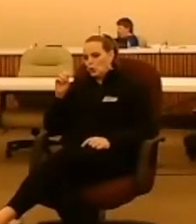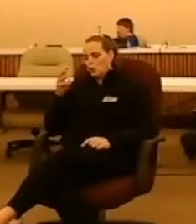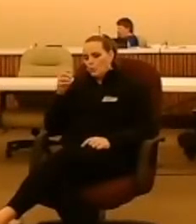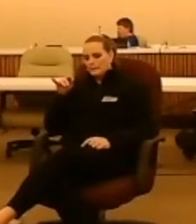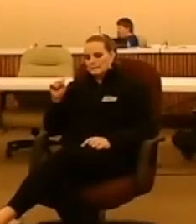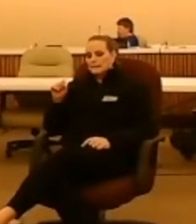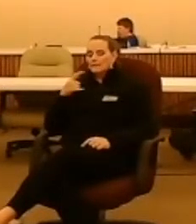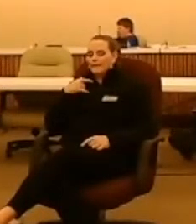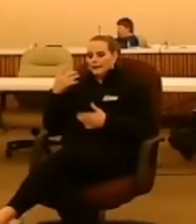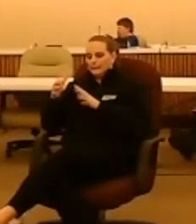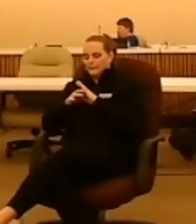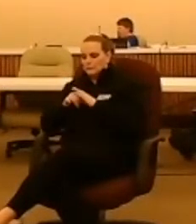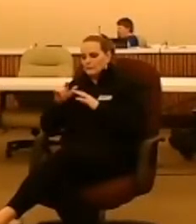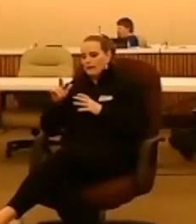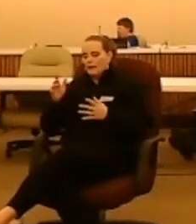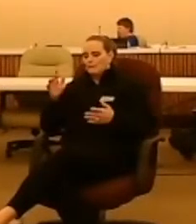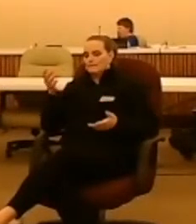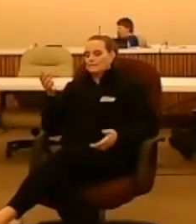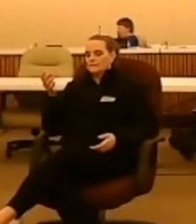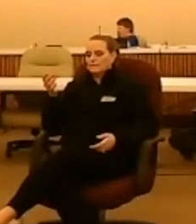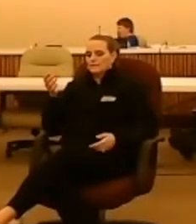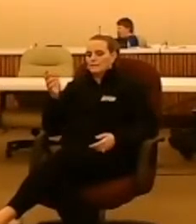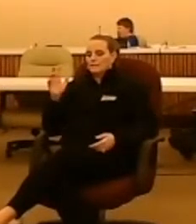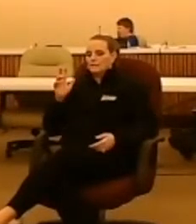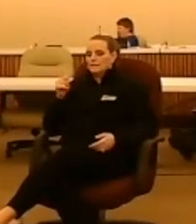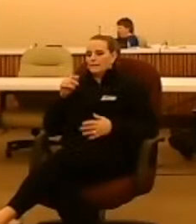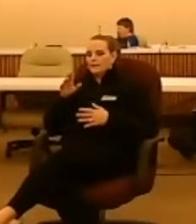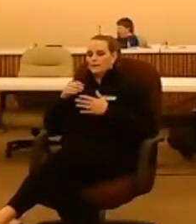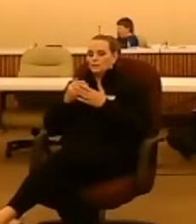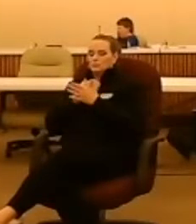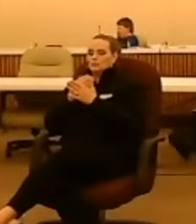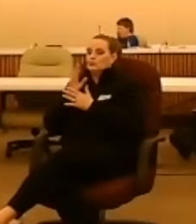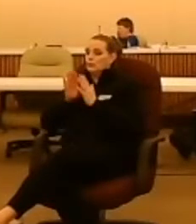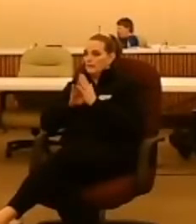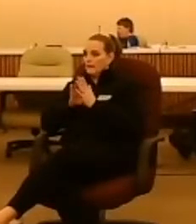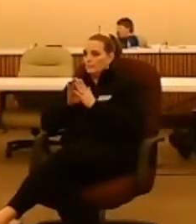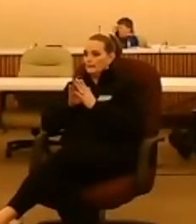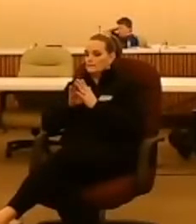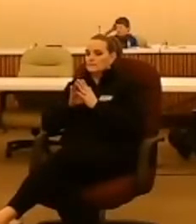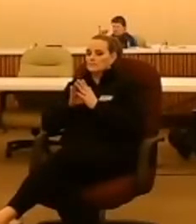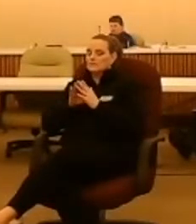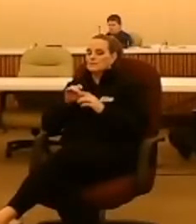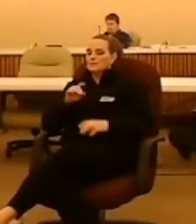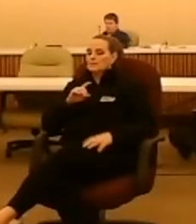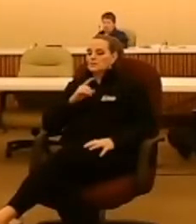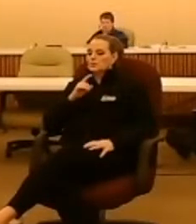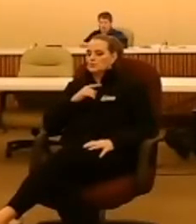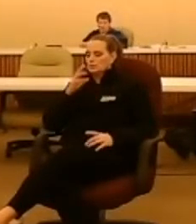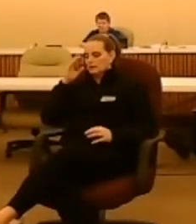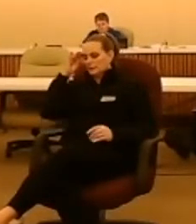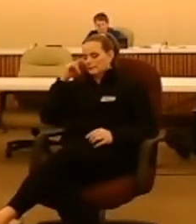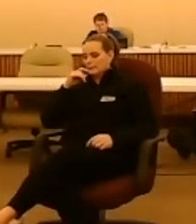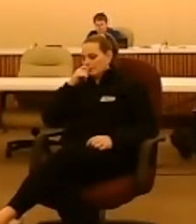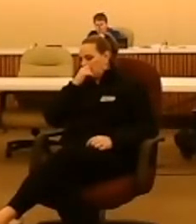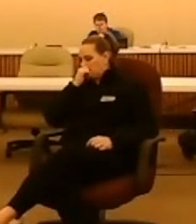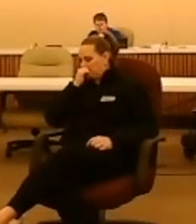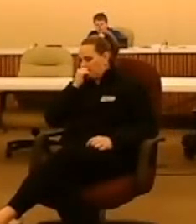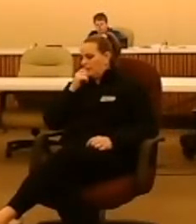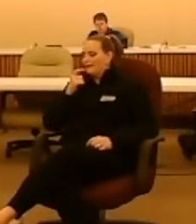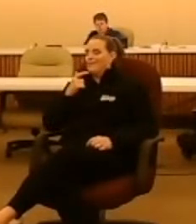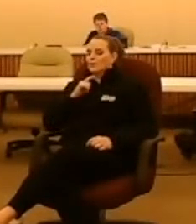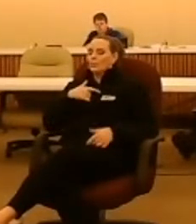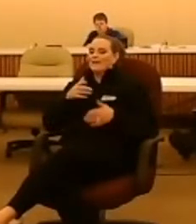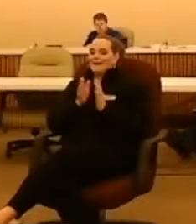that the new developments that are going in should be taken into account. in And the they traffic did study. do that. That's what we asked them to